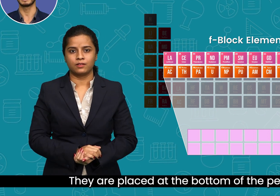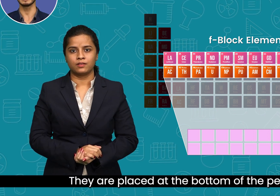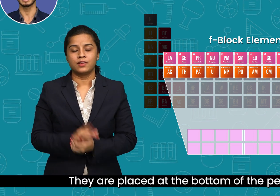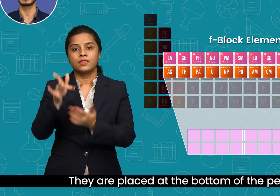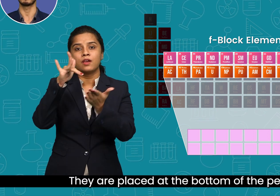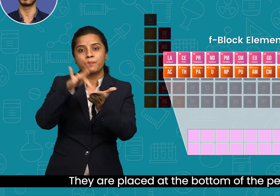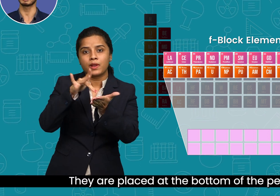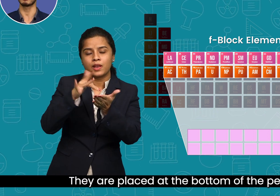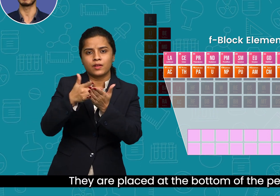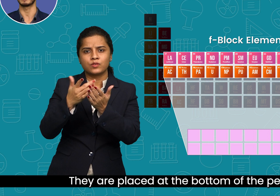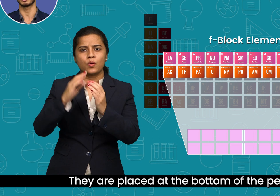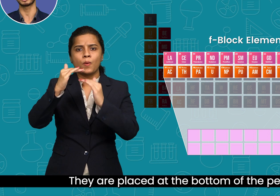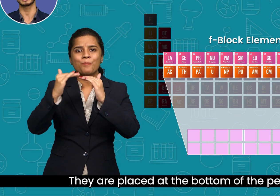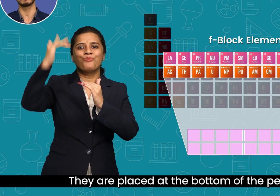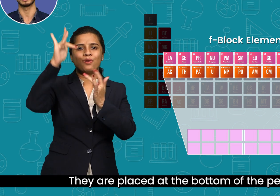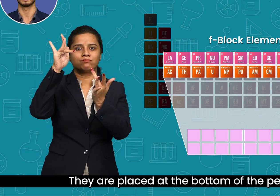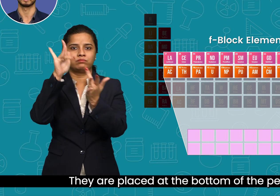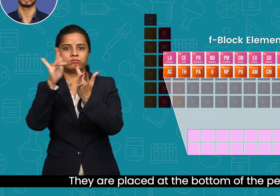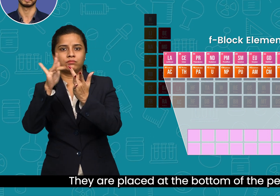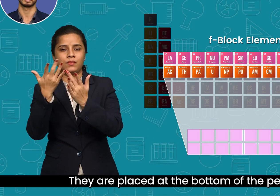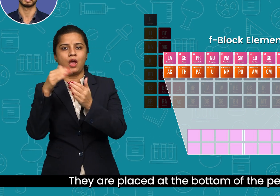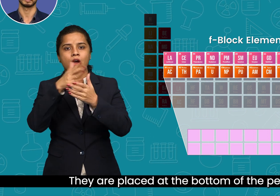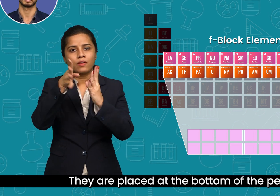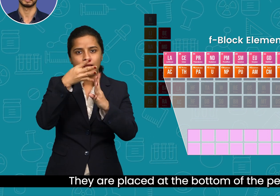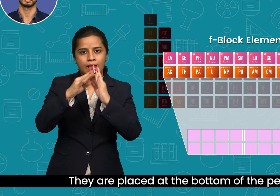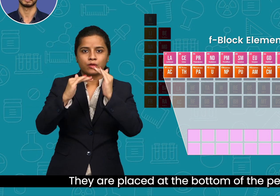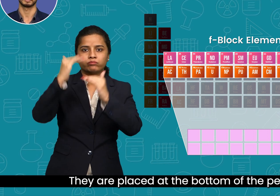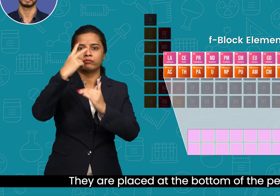They are placed at the bottom of the periodic table.